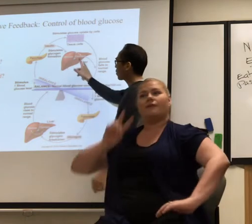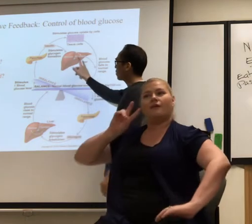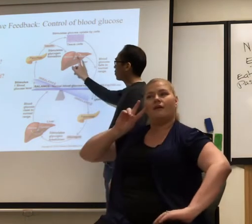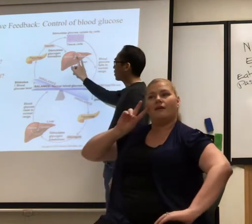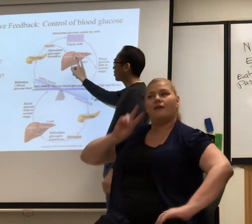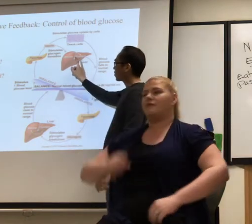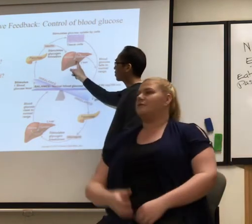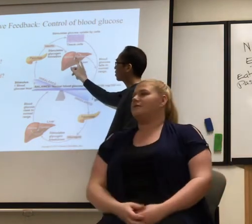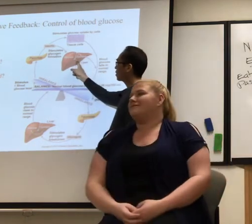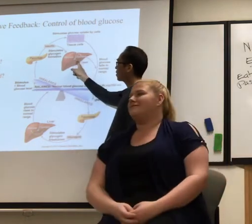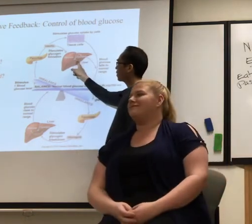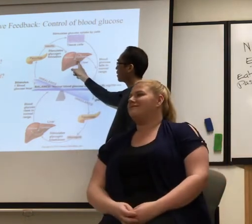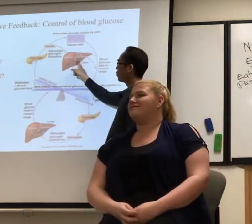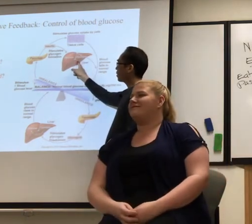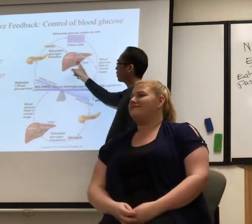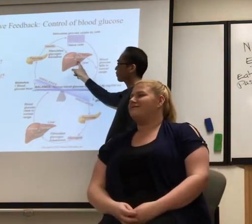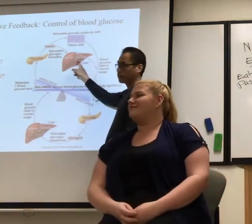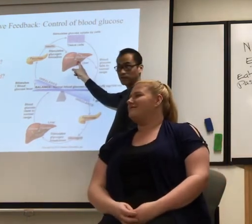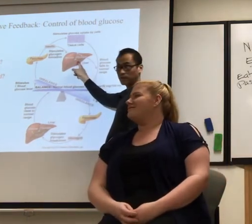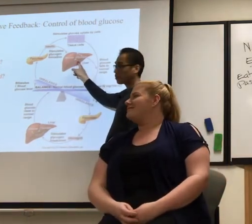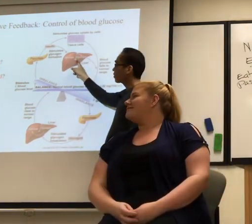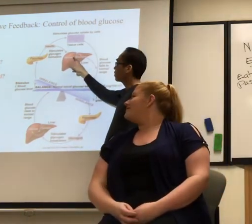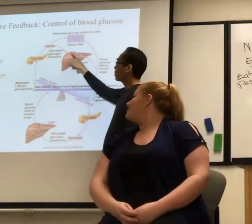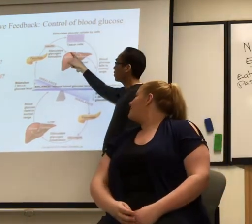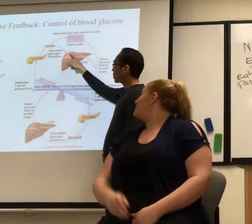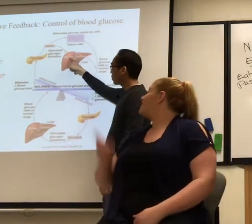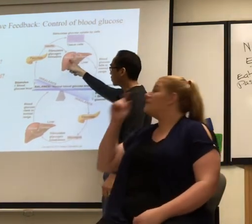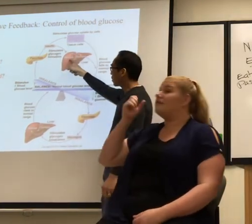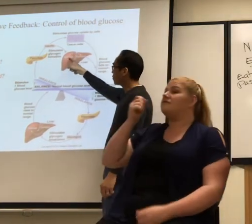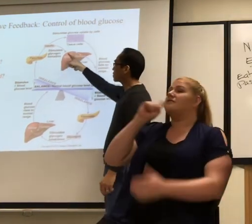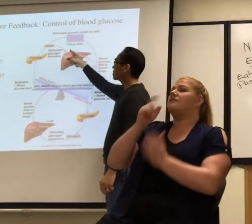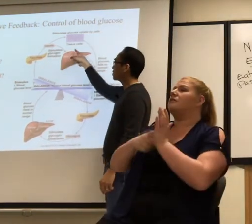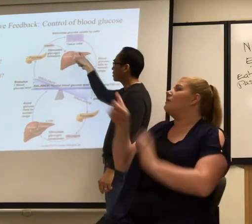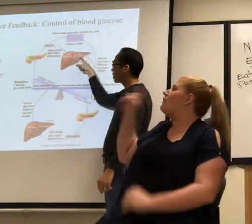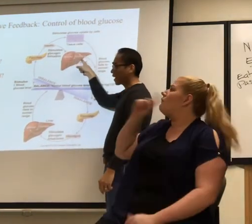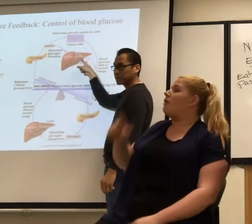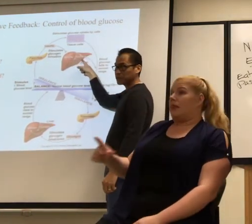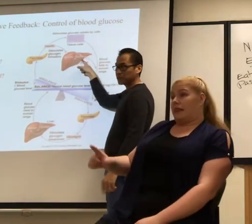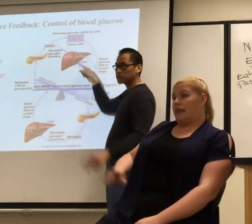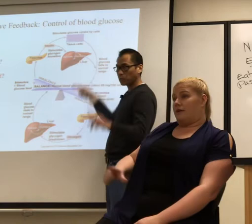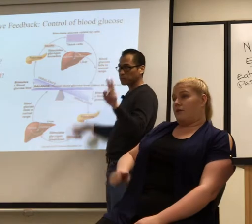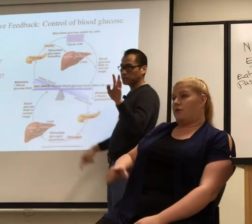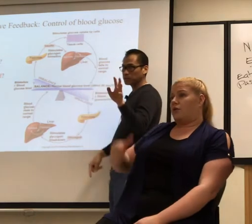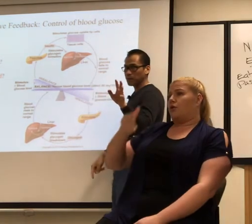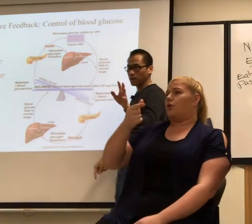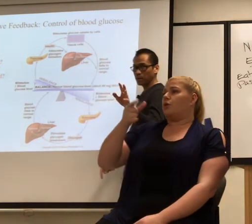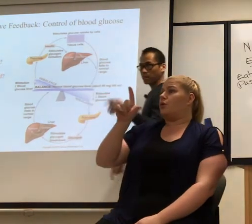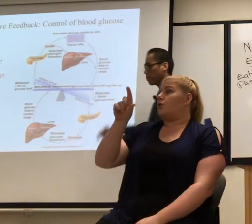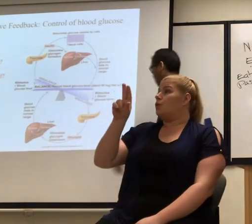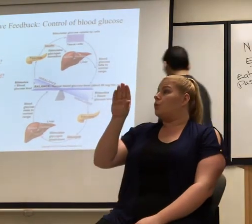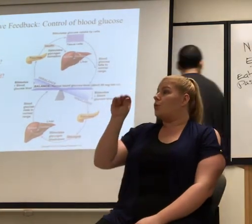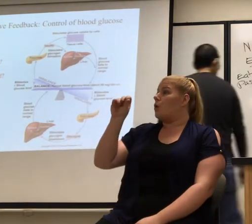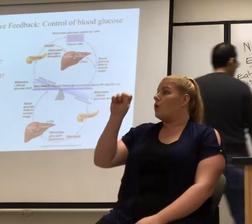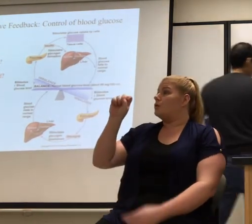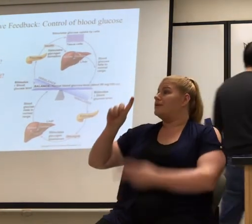One thing I want to put here, they put for liver, glucose, glycogen. Those are words you should know.